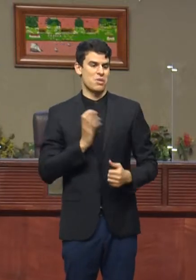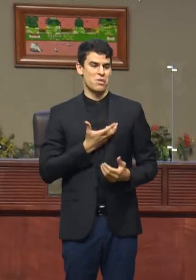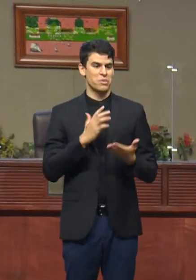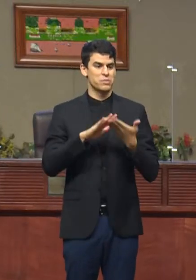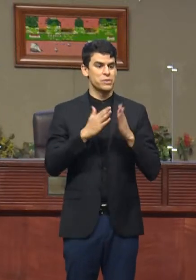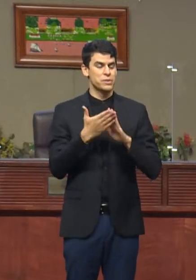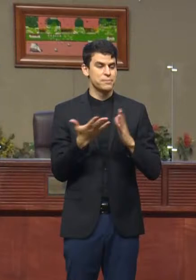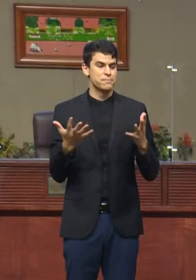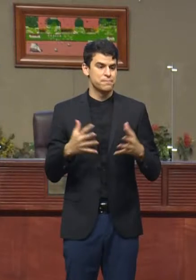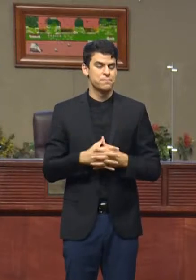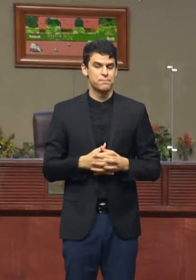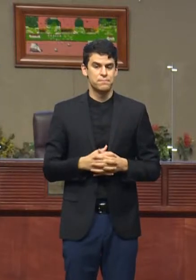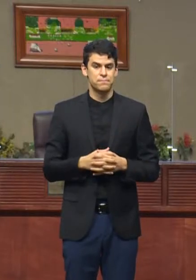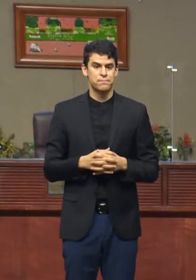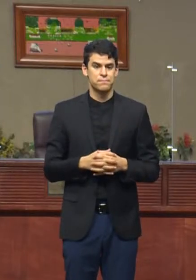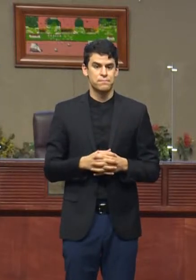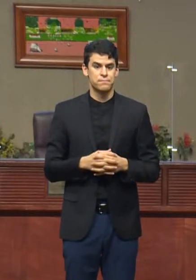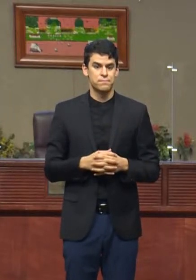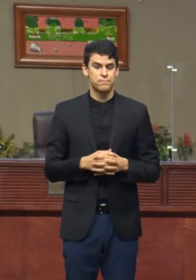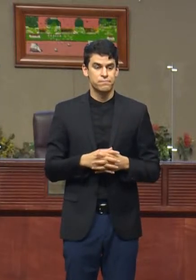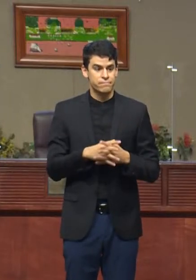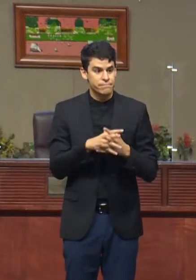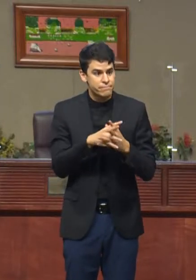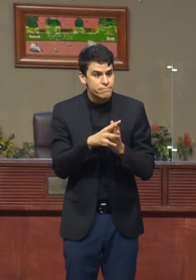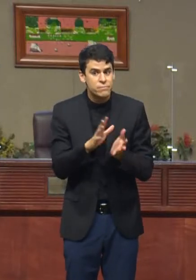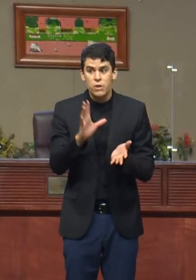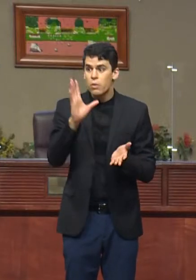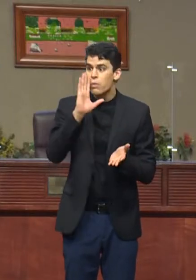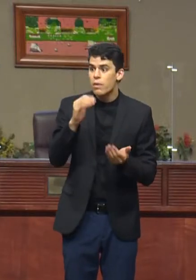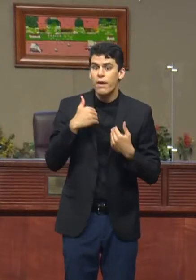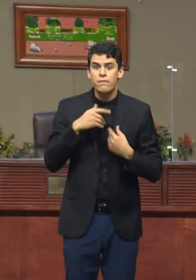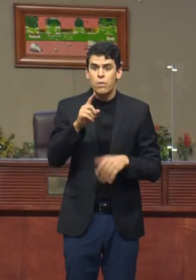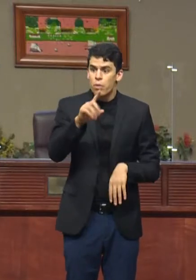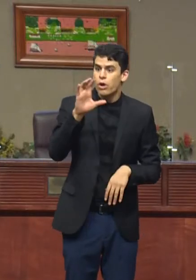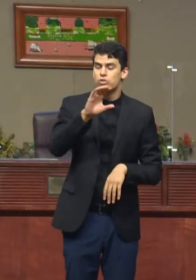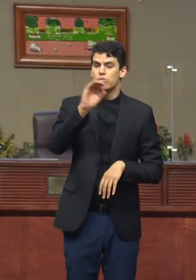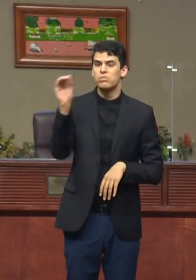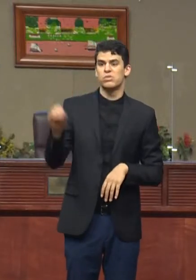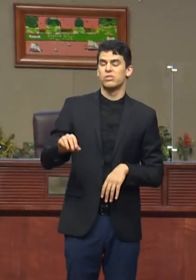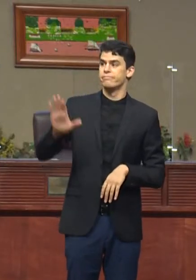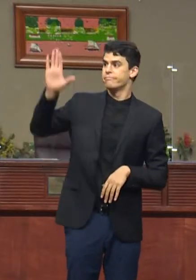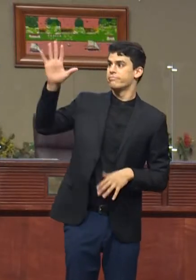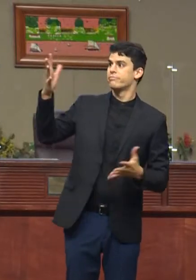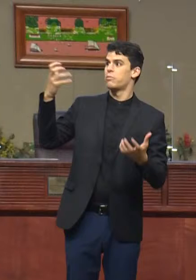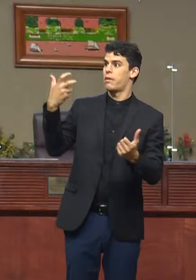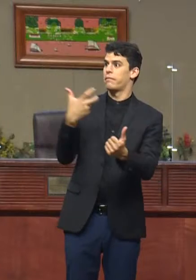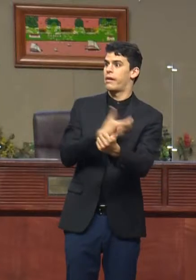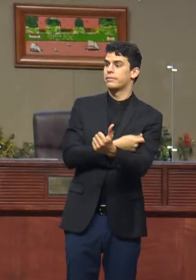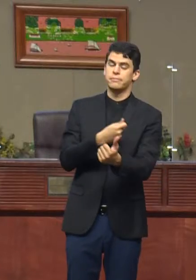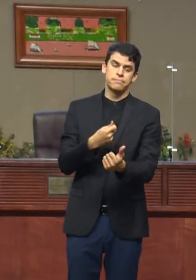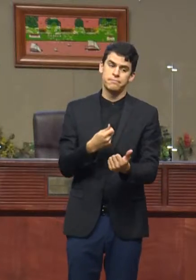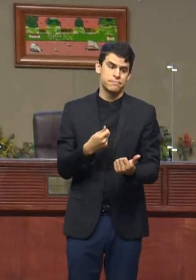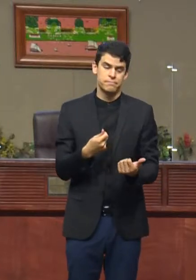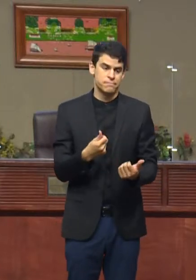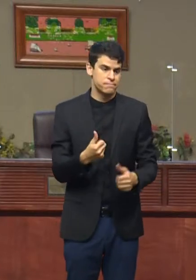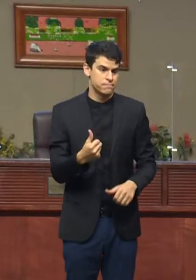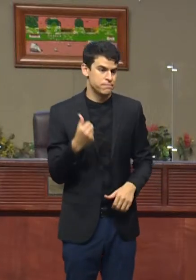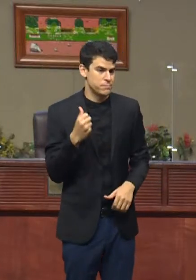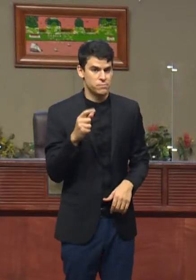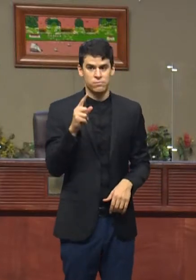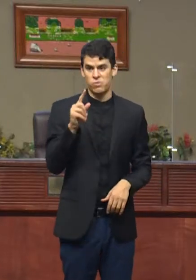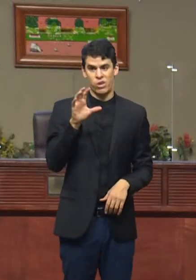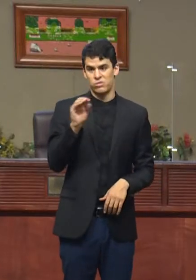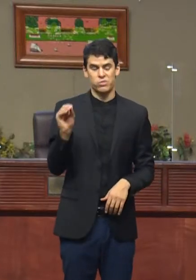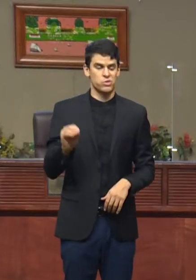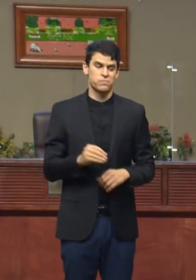will not get 100% of our population who will say that I want to freely and voluntarily